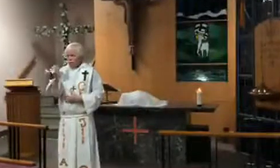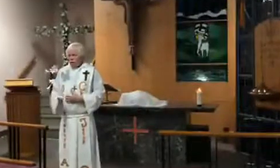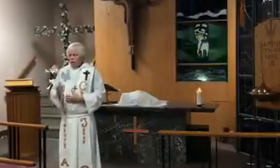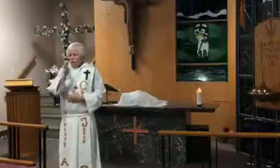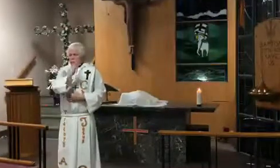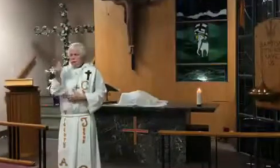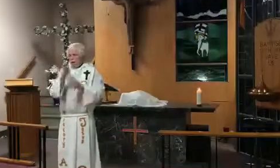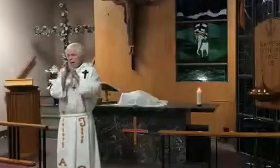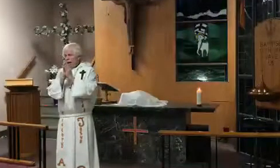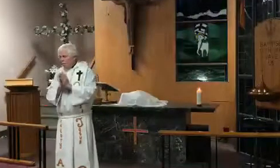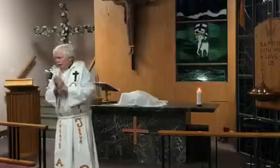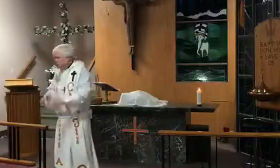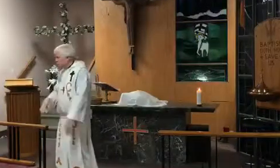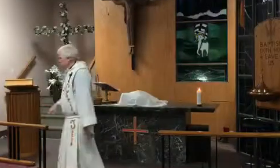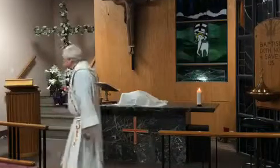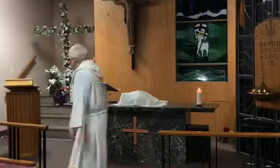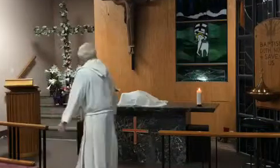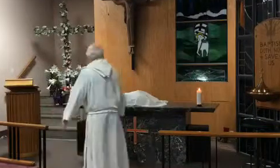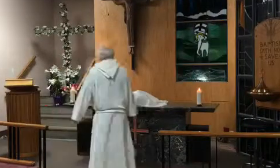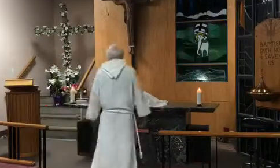forever. Amen.